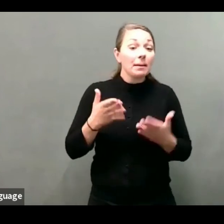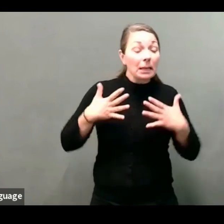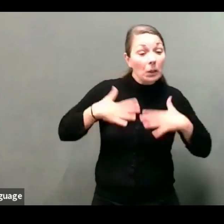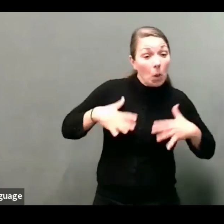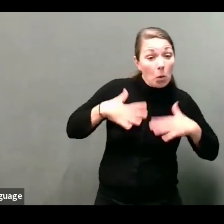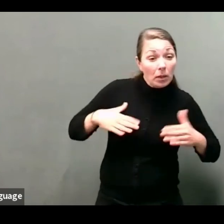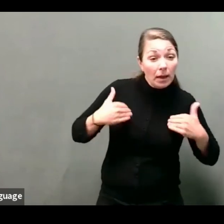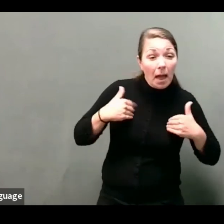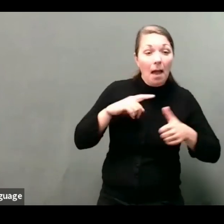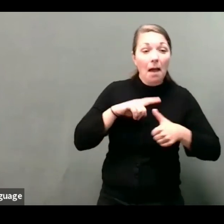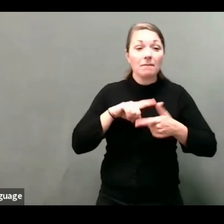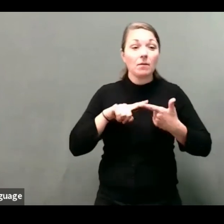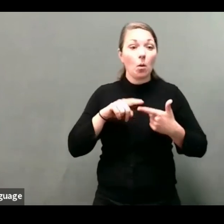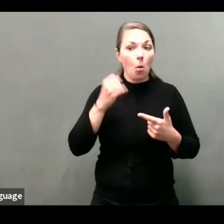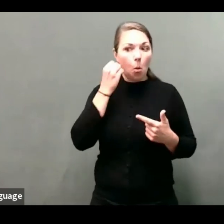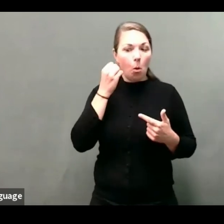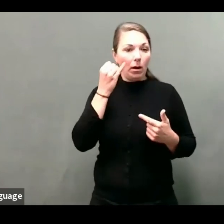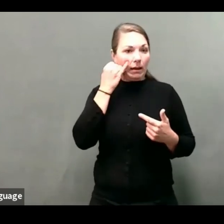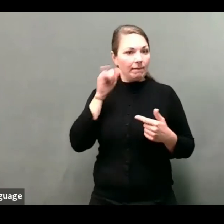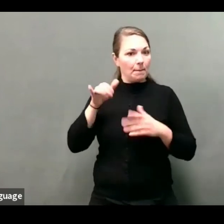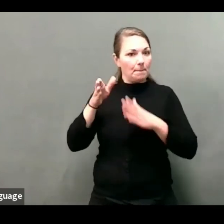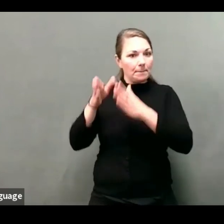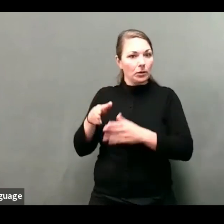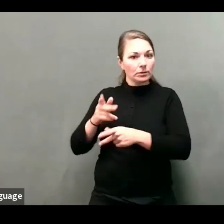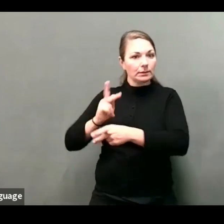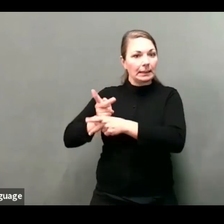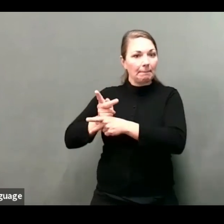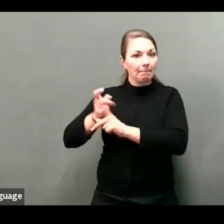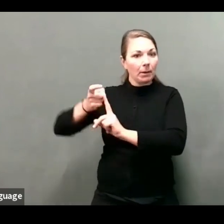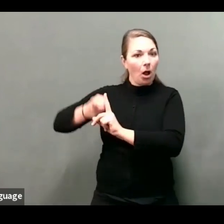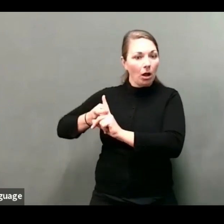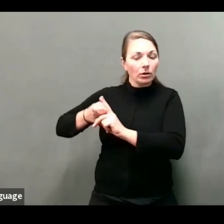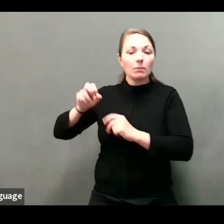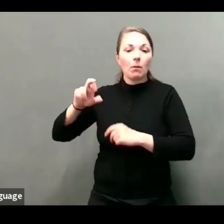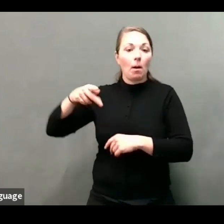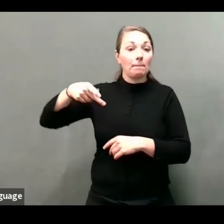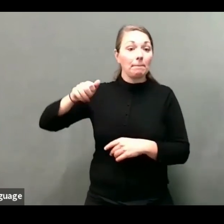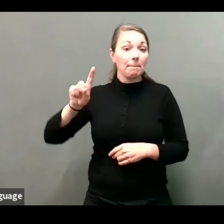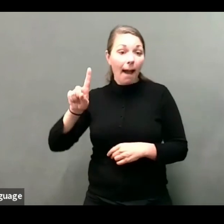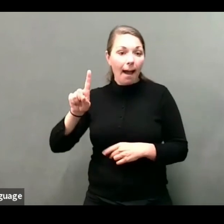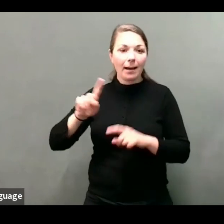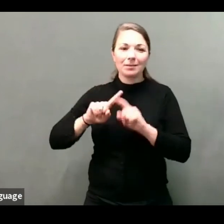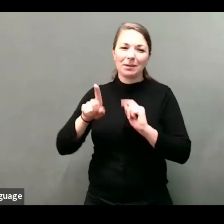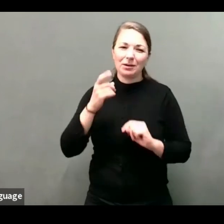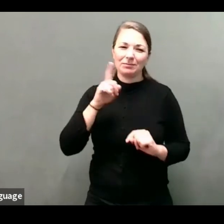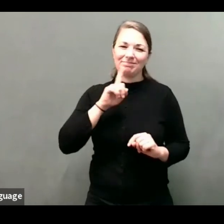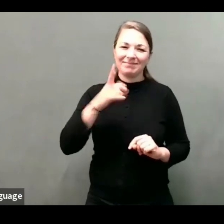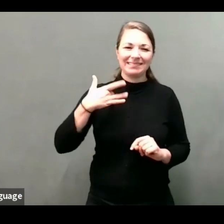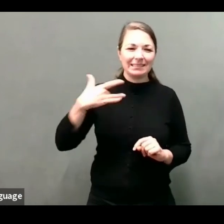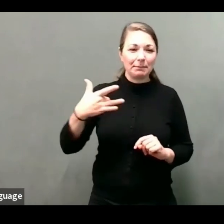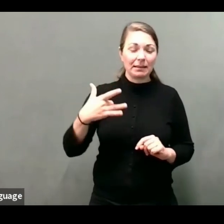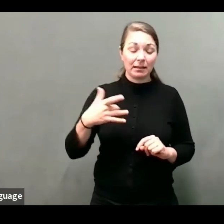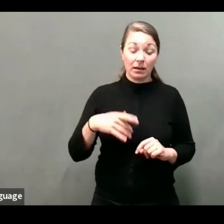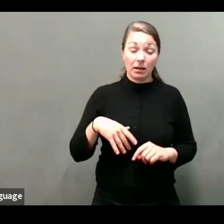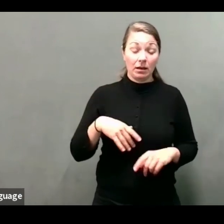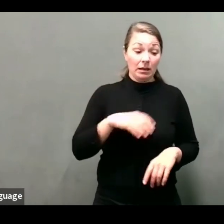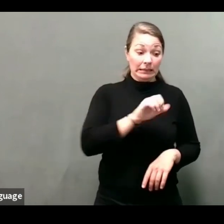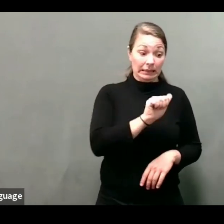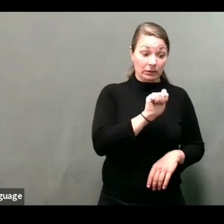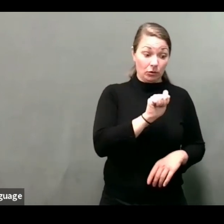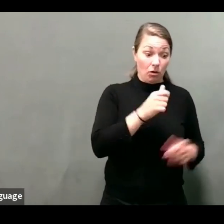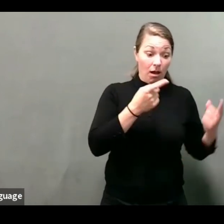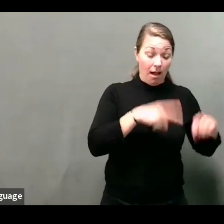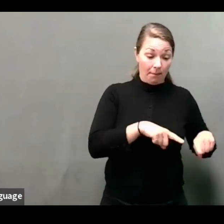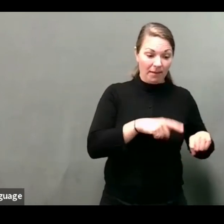condom or a pad or something. But typically, it's not useful to collect physical evidence after more than 5 days after an